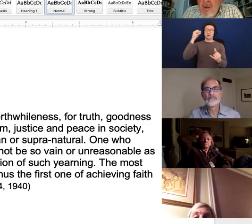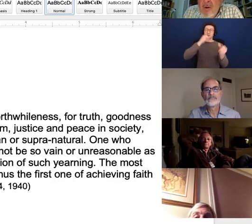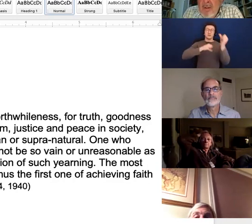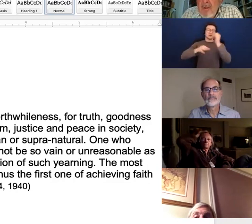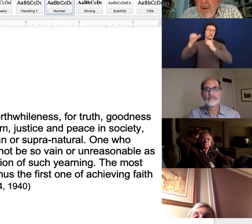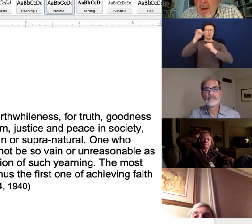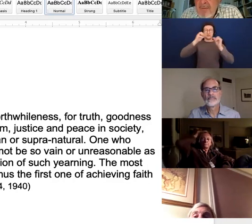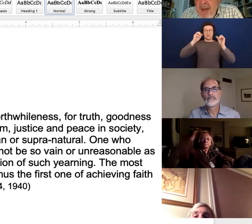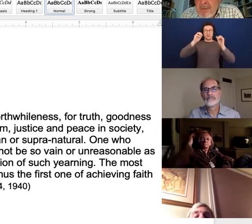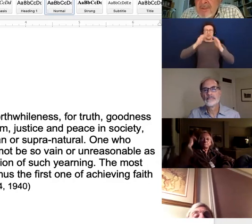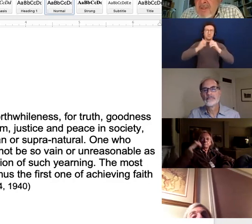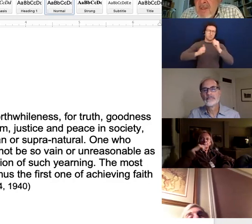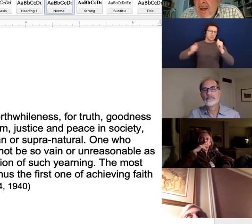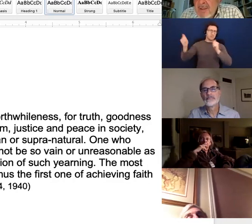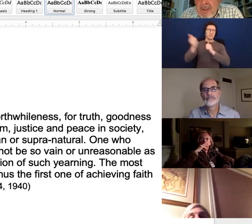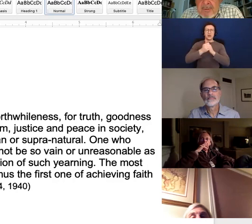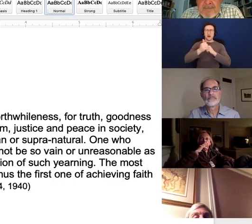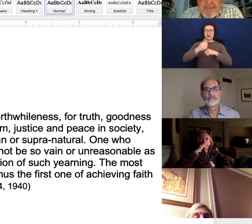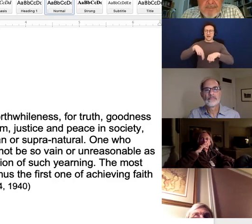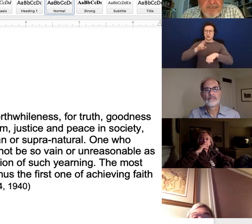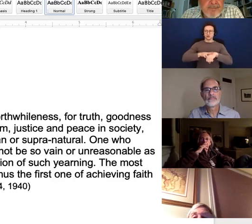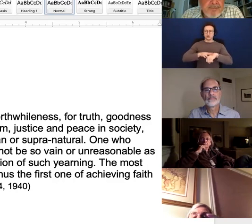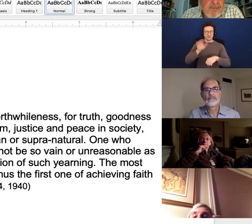is the core of Kaplan's theology.